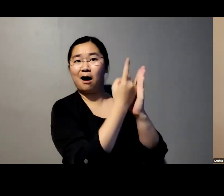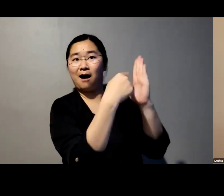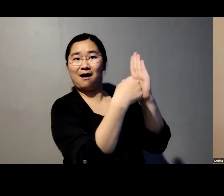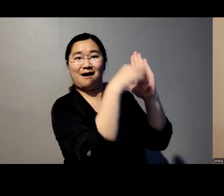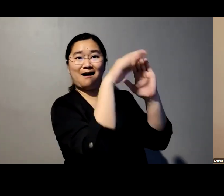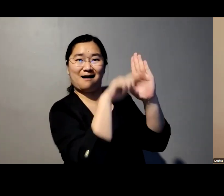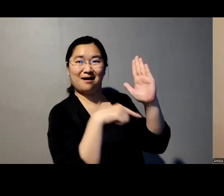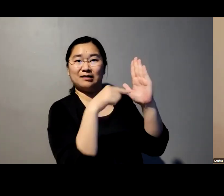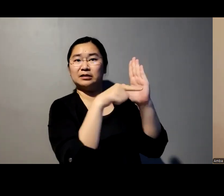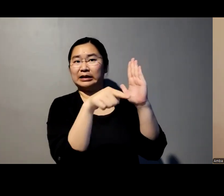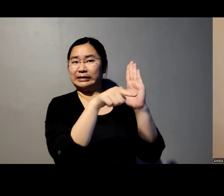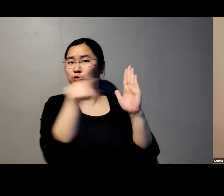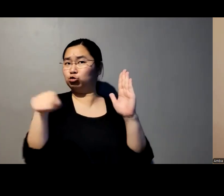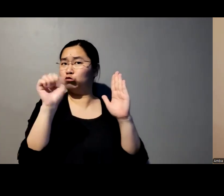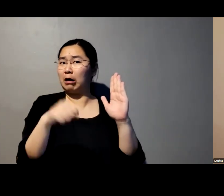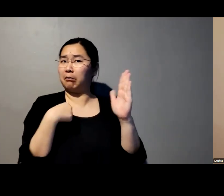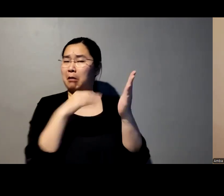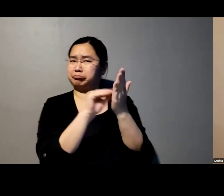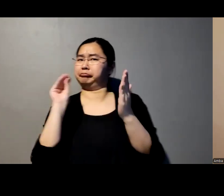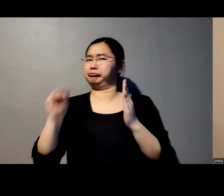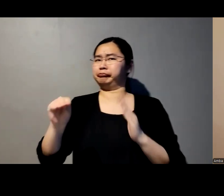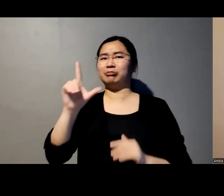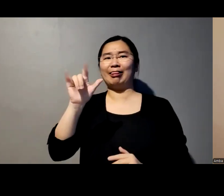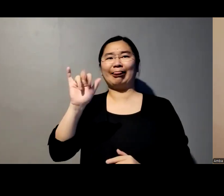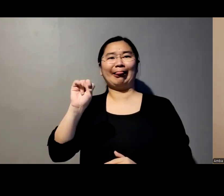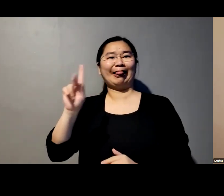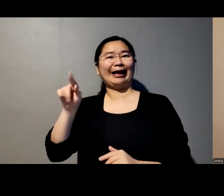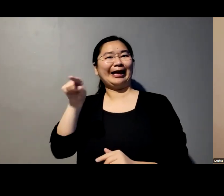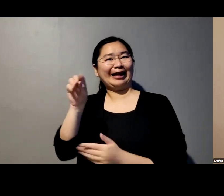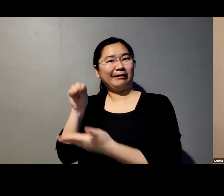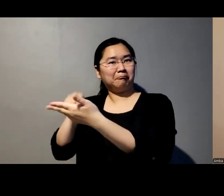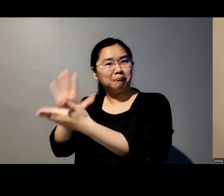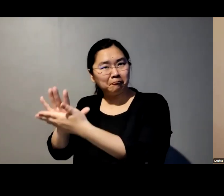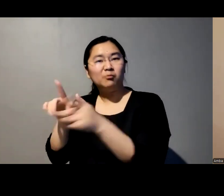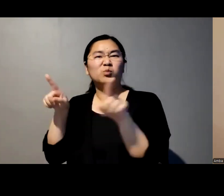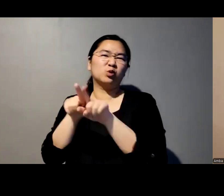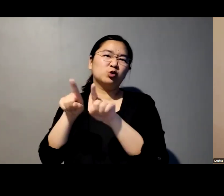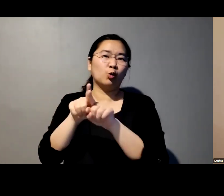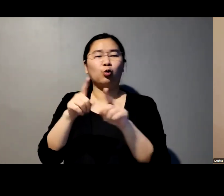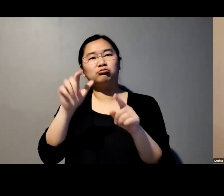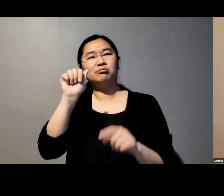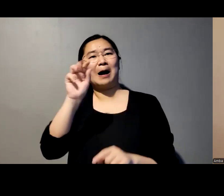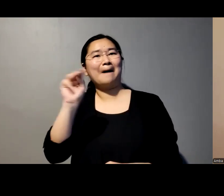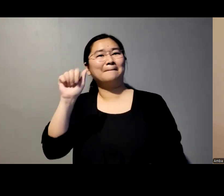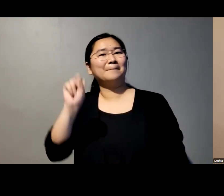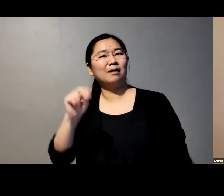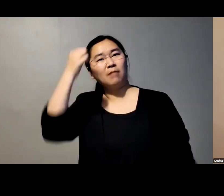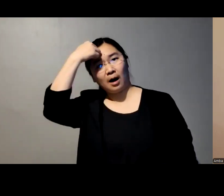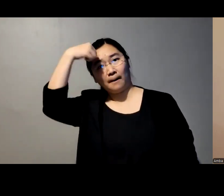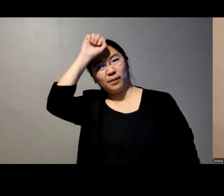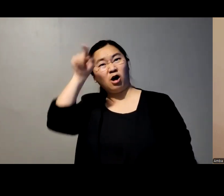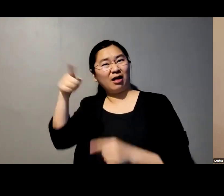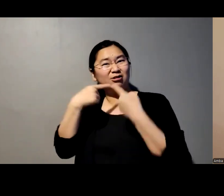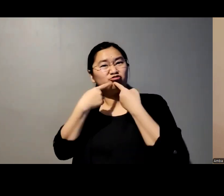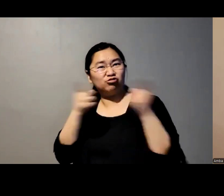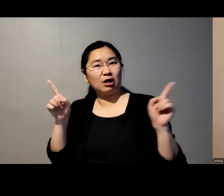to also give it back to the panelists for some closing remarks, and we have closing remarks as well. But I'm